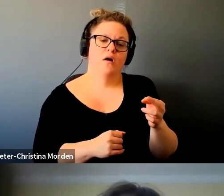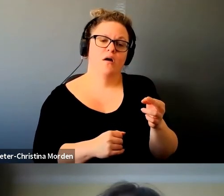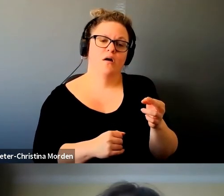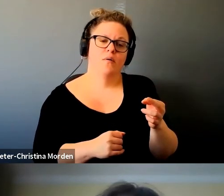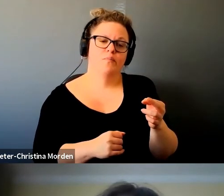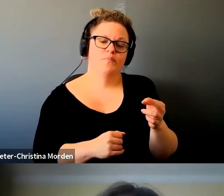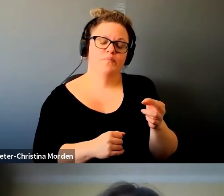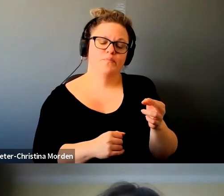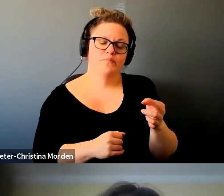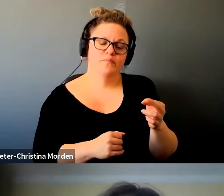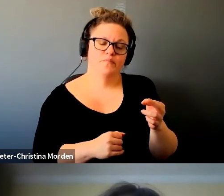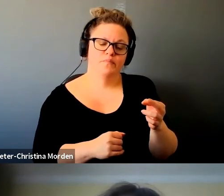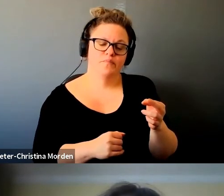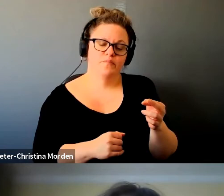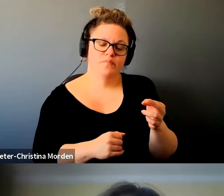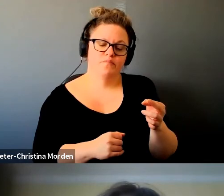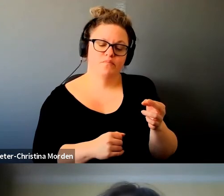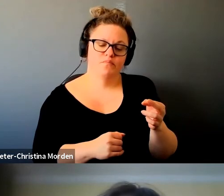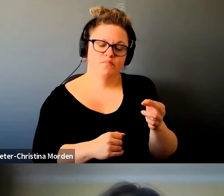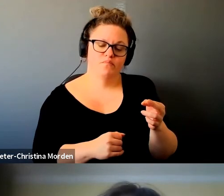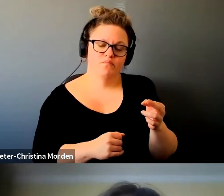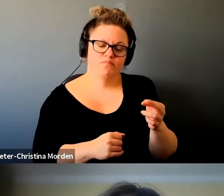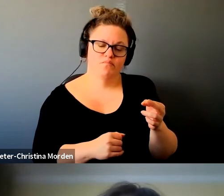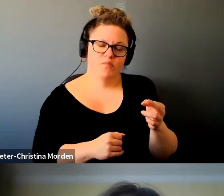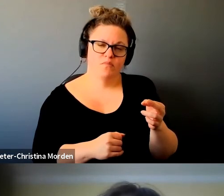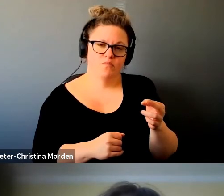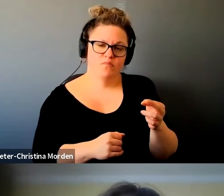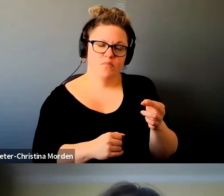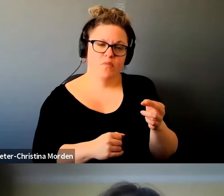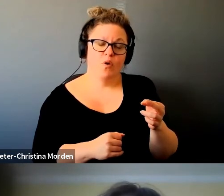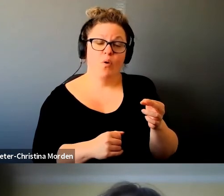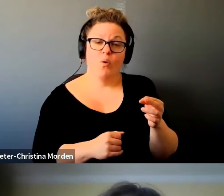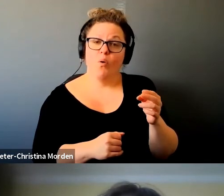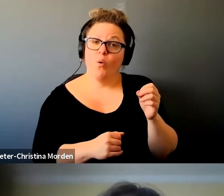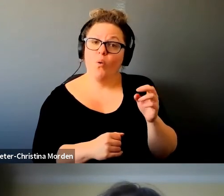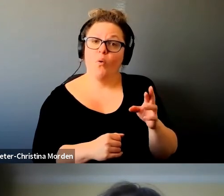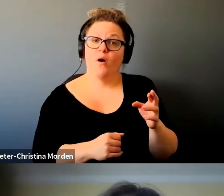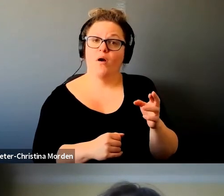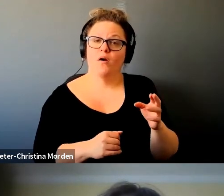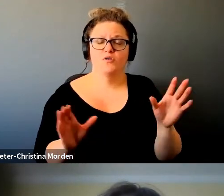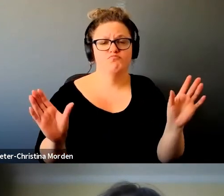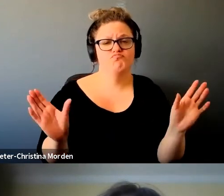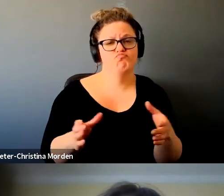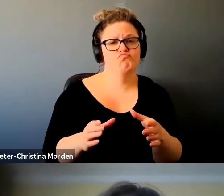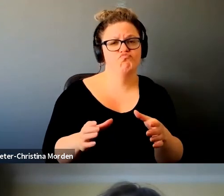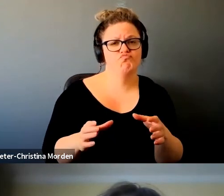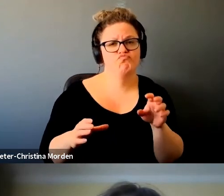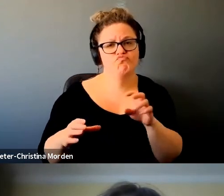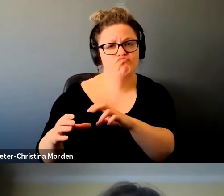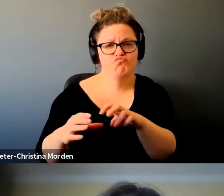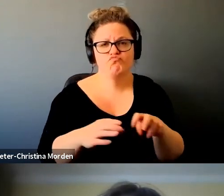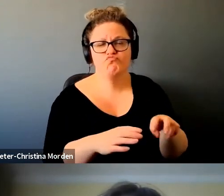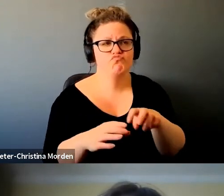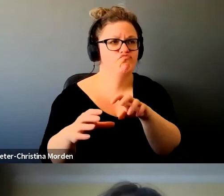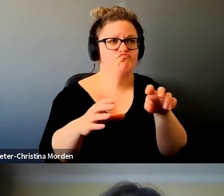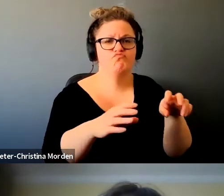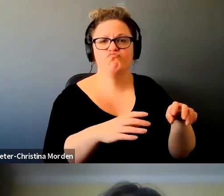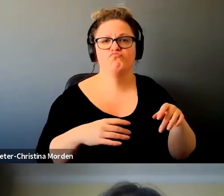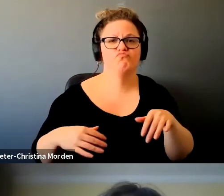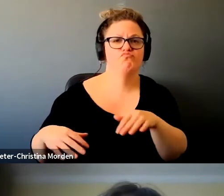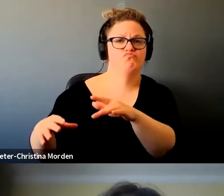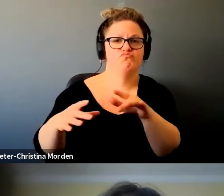performers, and it's of all genders, are just traveling around the country and they're looking to put notches on